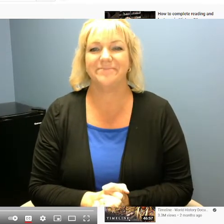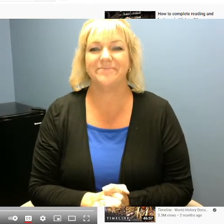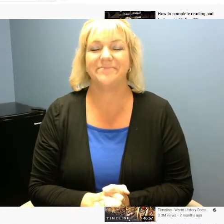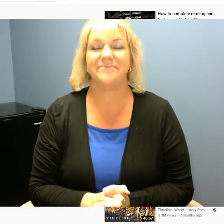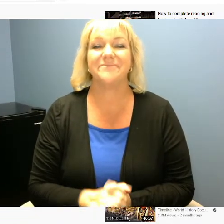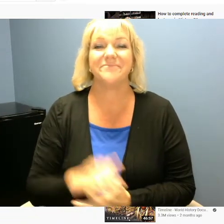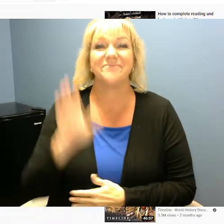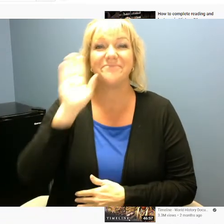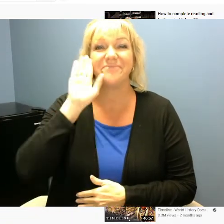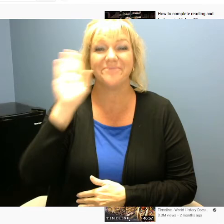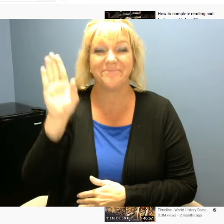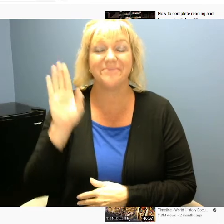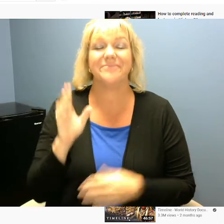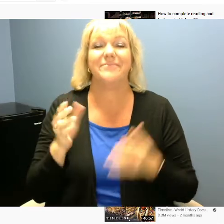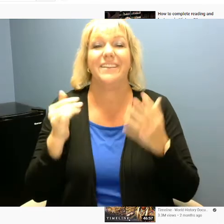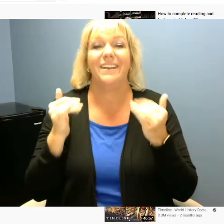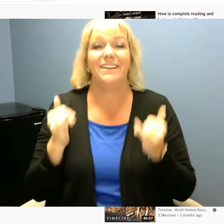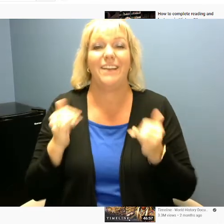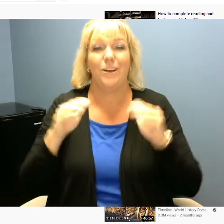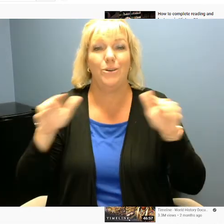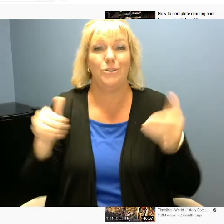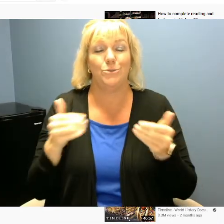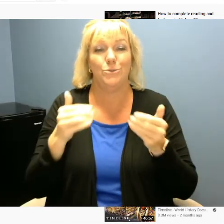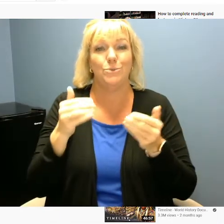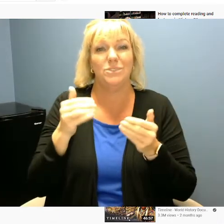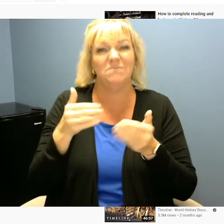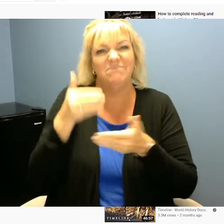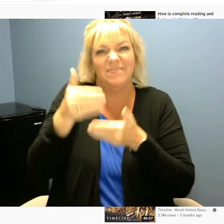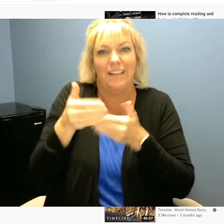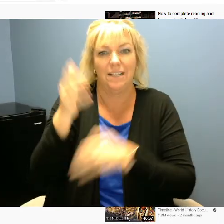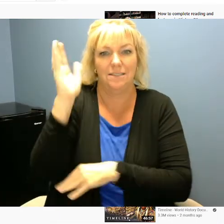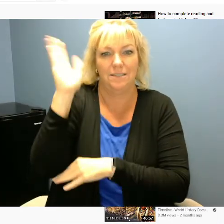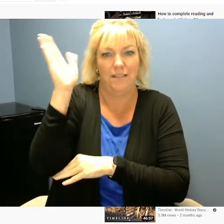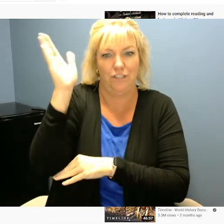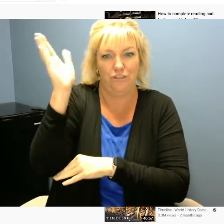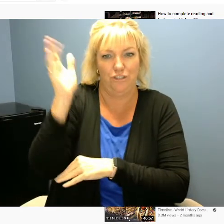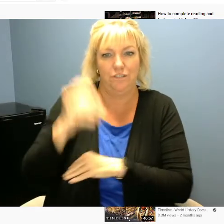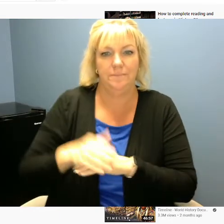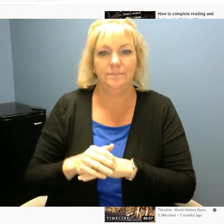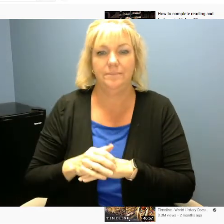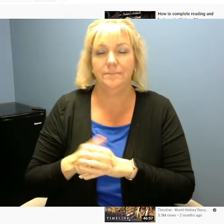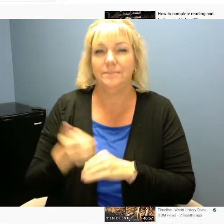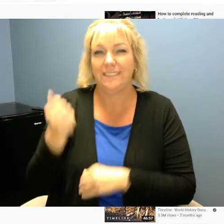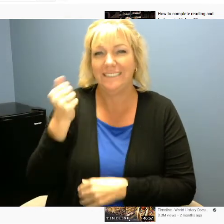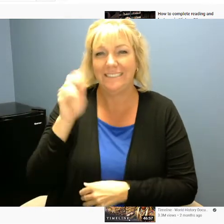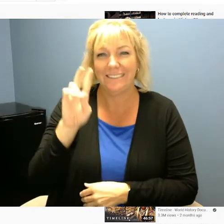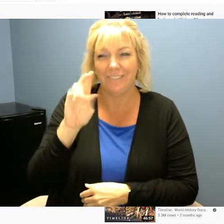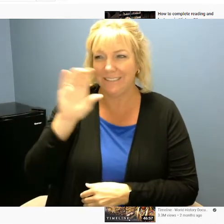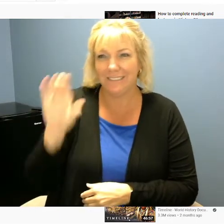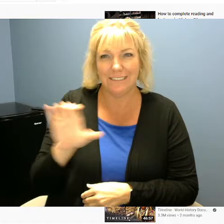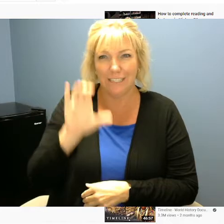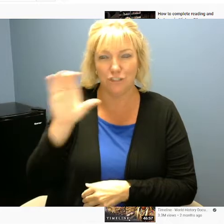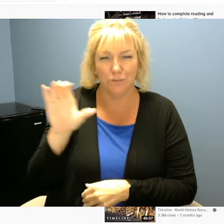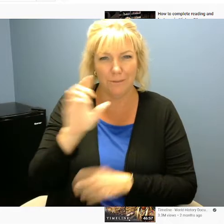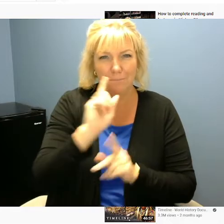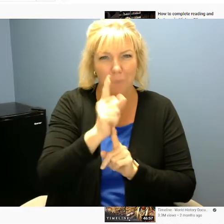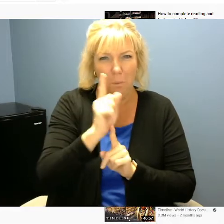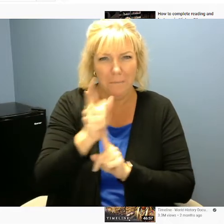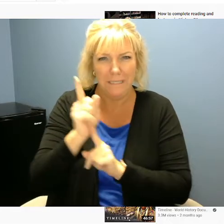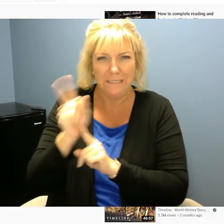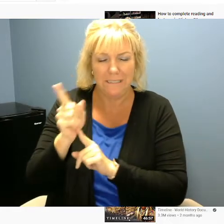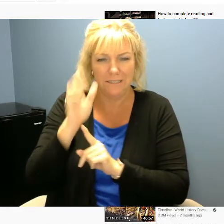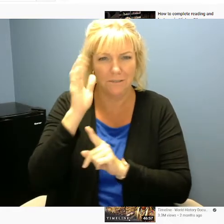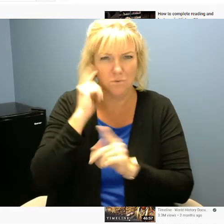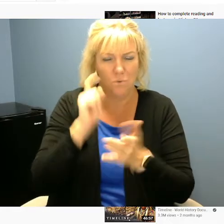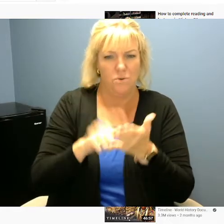Hi there. Okay, so this lecture, the last lecture was called 17th Century Turning Points. This one's also kind of got some